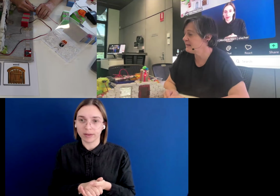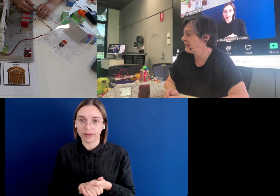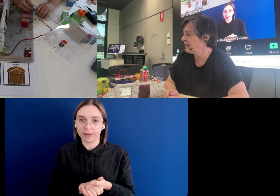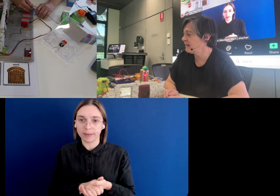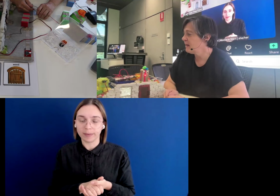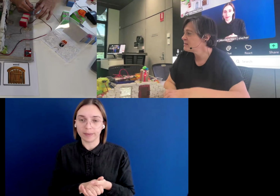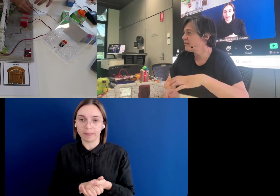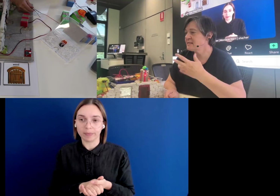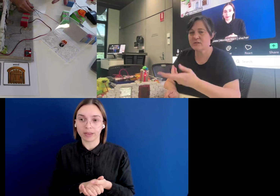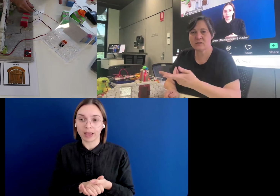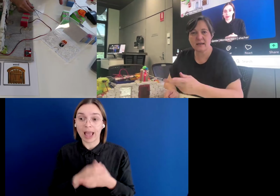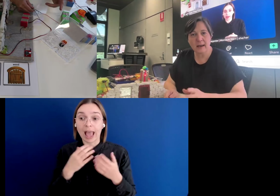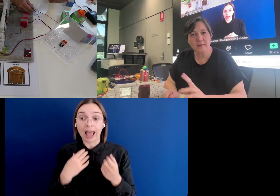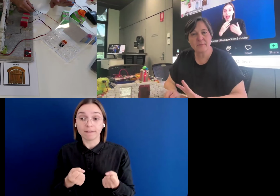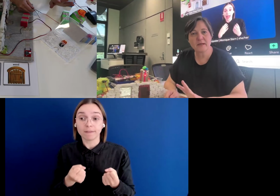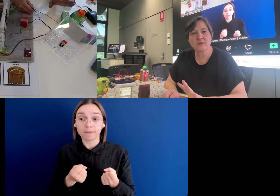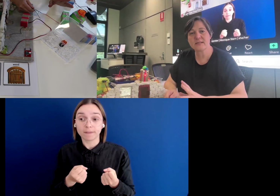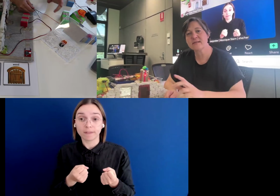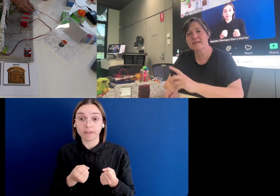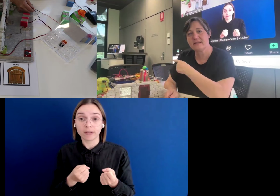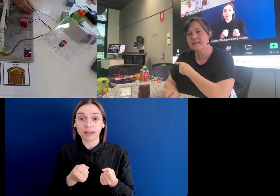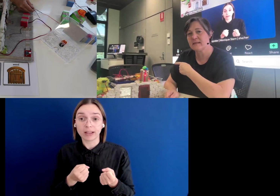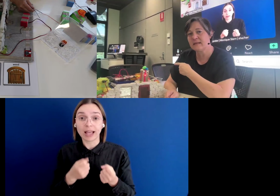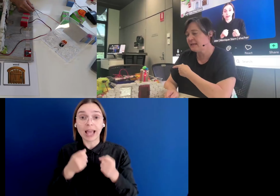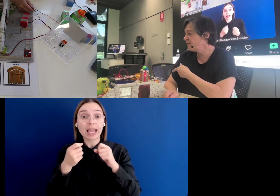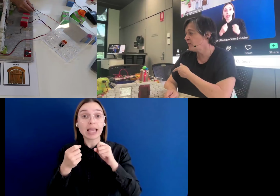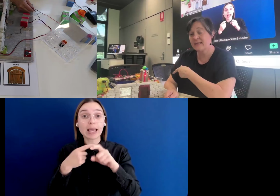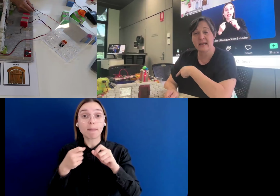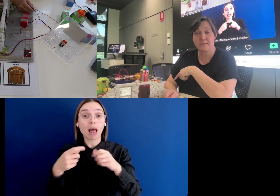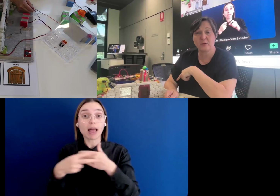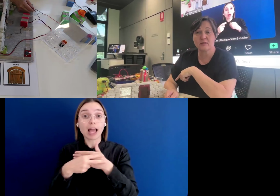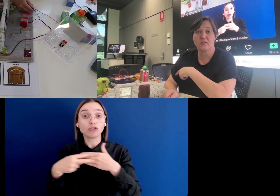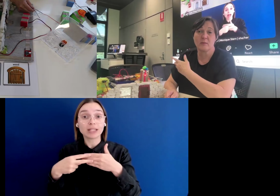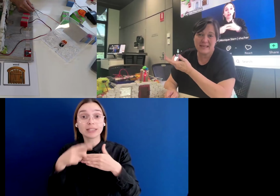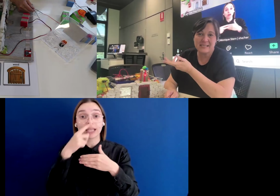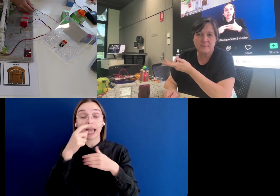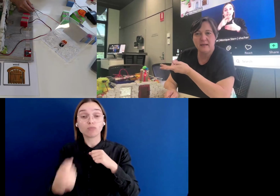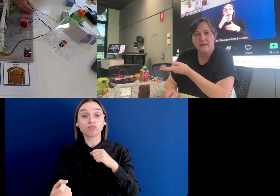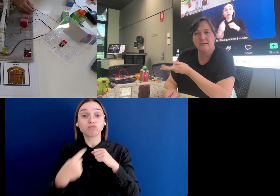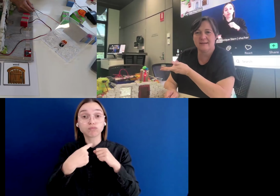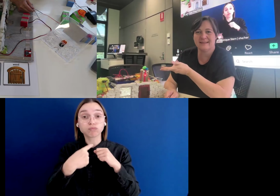there's a couple of email addresses. There's info@tapeblock.com is me.